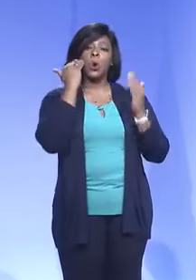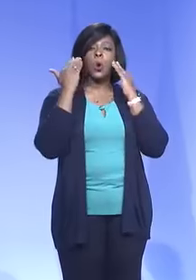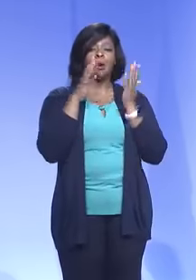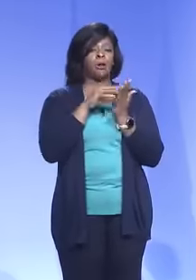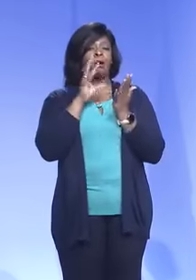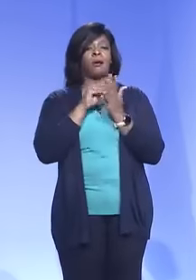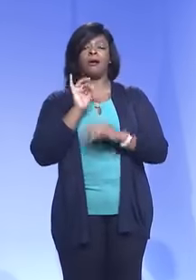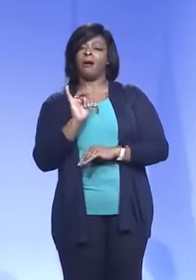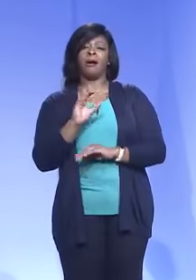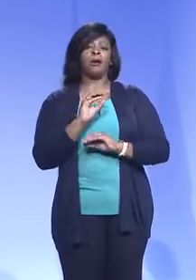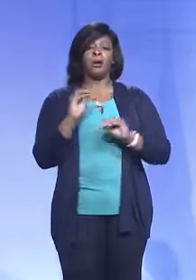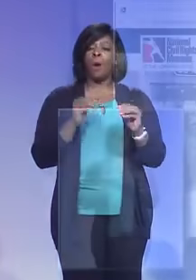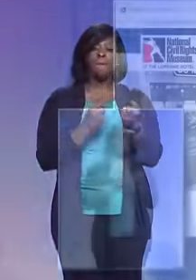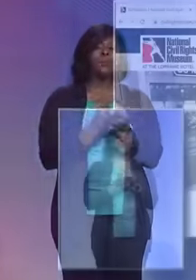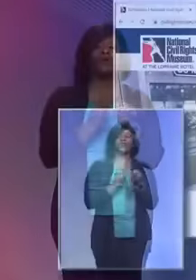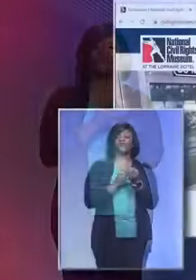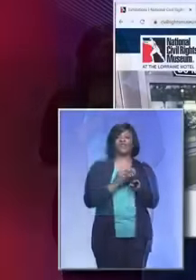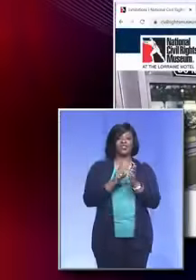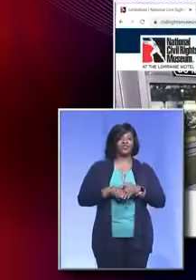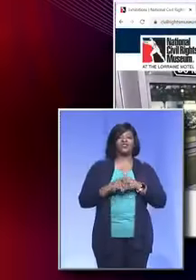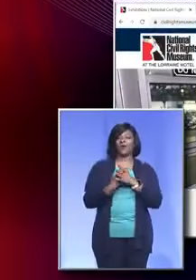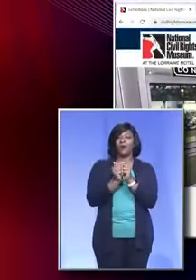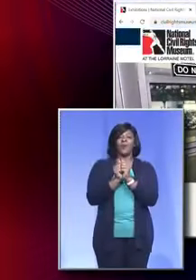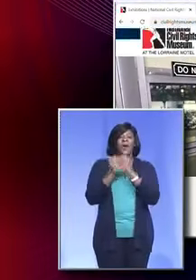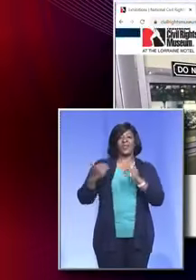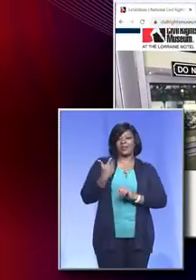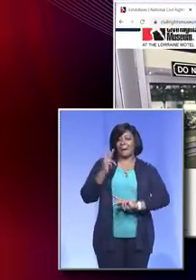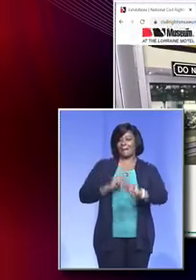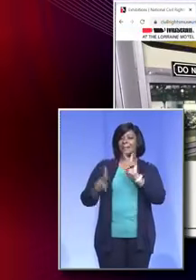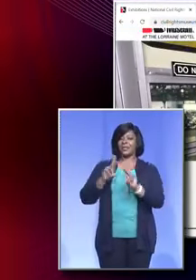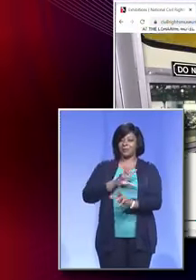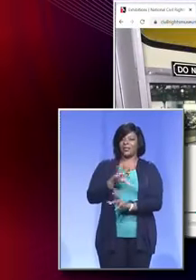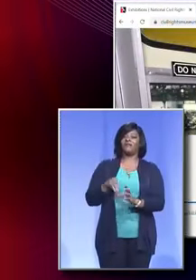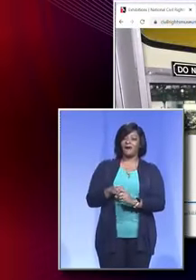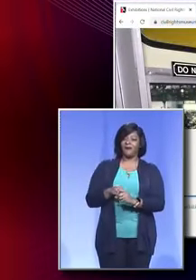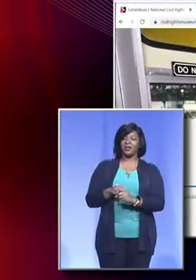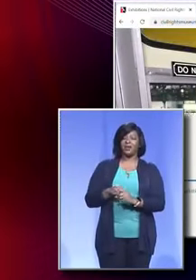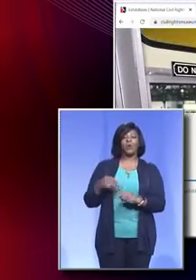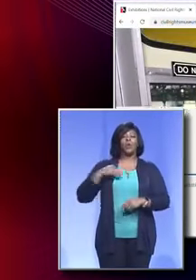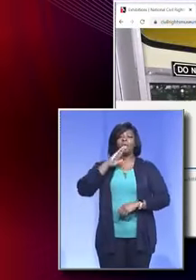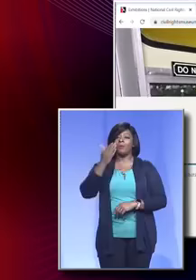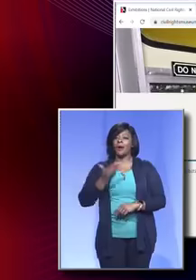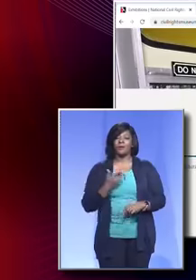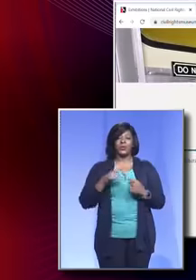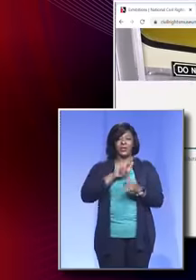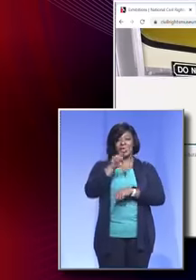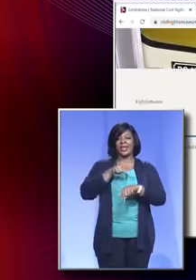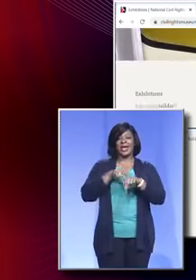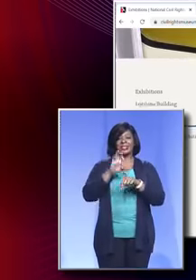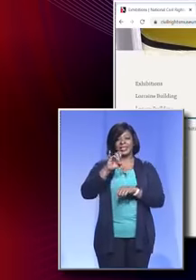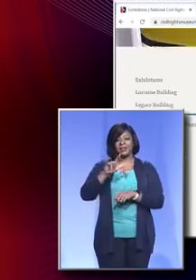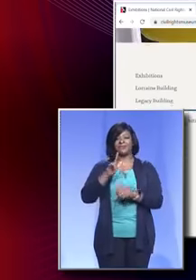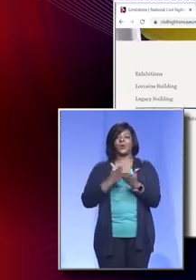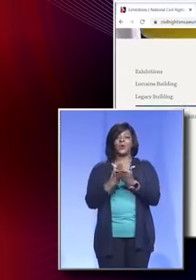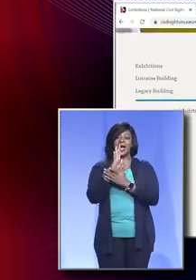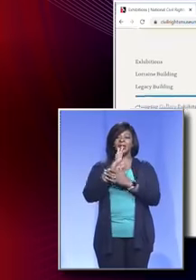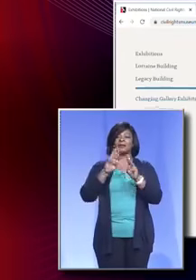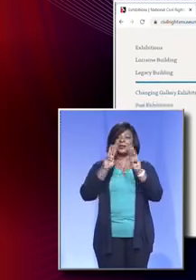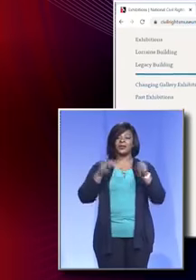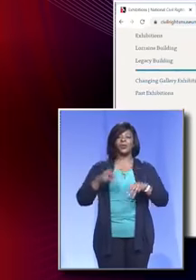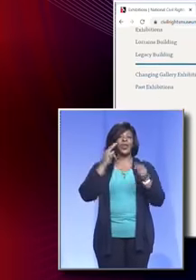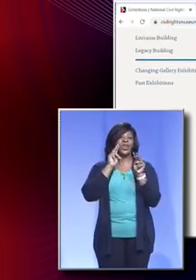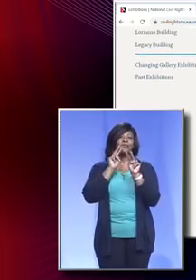that no movement has ever started without young people being involved. So we welcome you to the National Civil Rights Museum. We